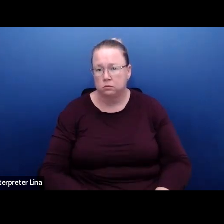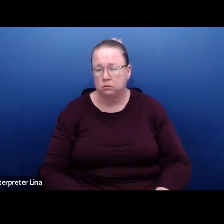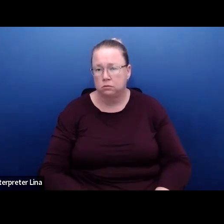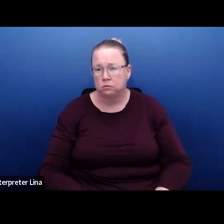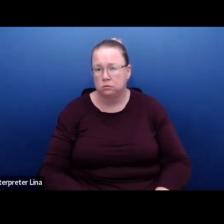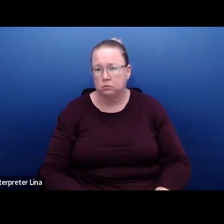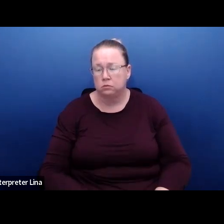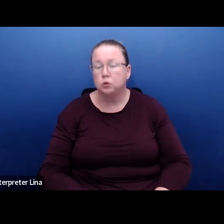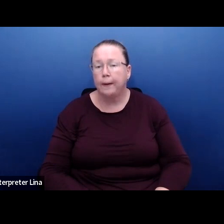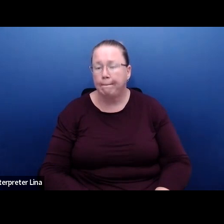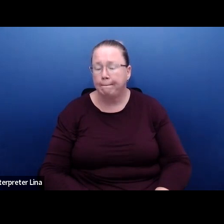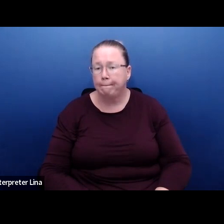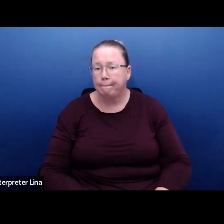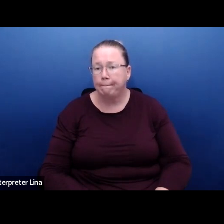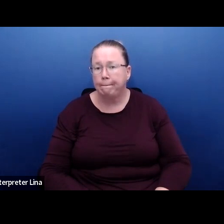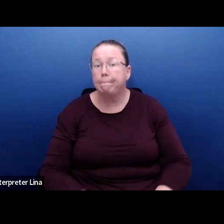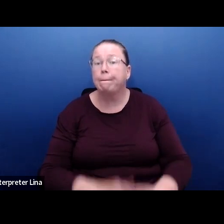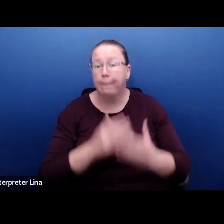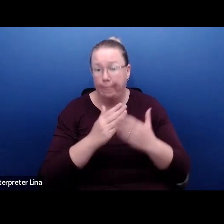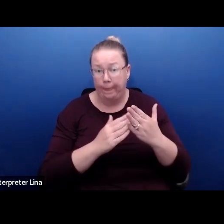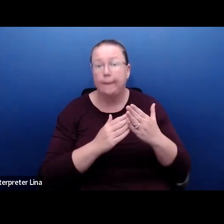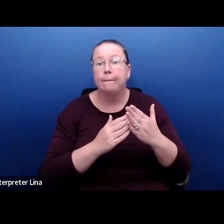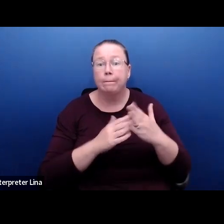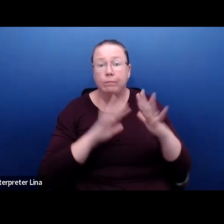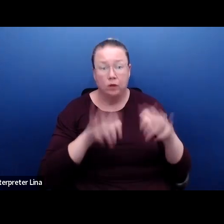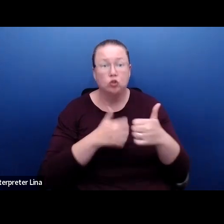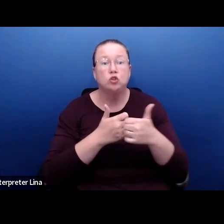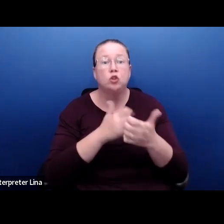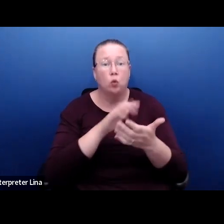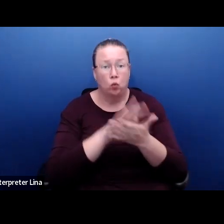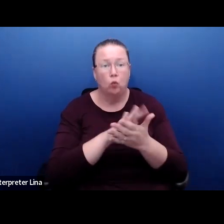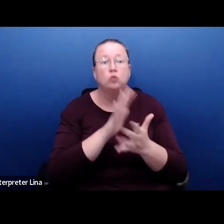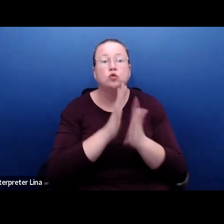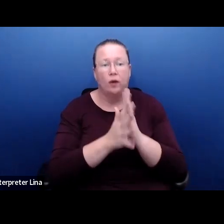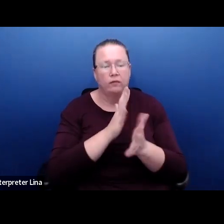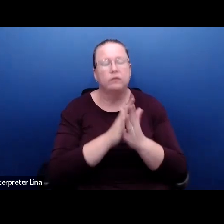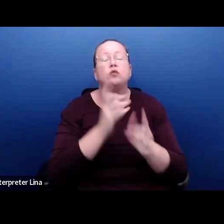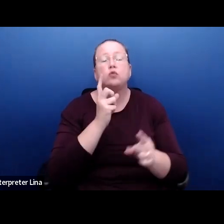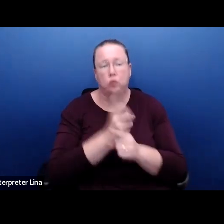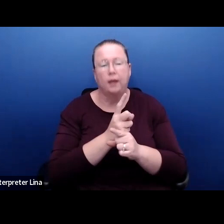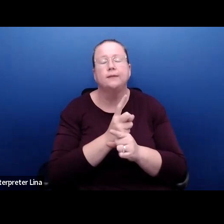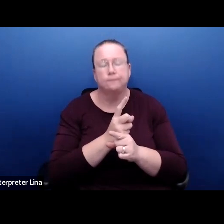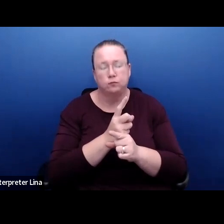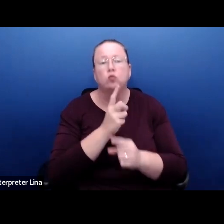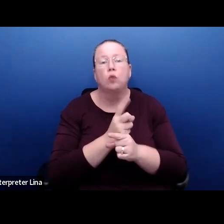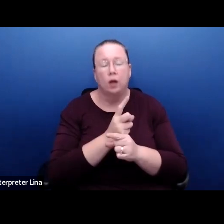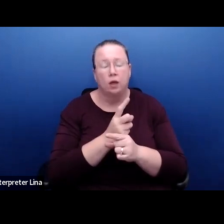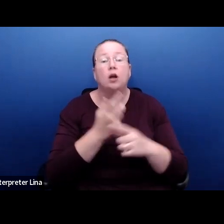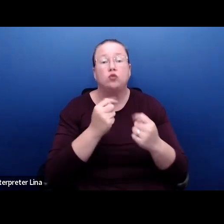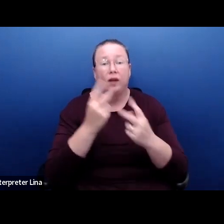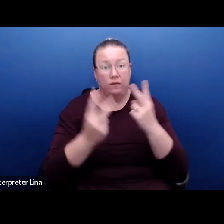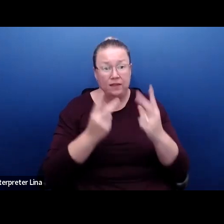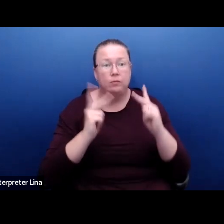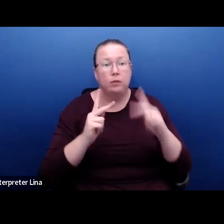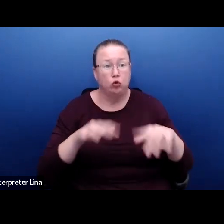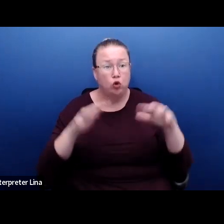let's see, we have a couple. Challenge could be with school and traffic. Yes, I've tried to do visits that people are very